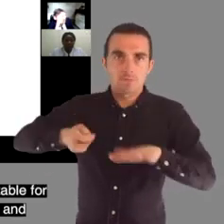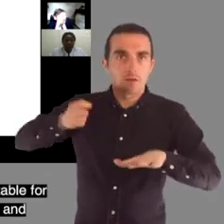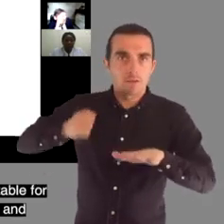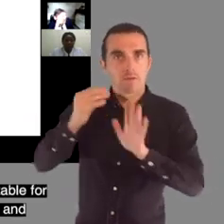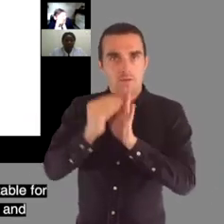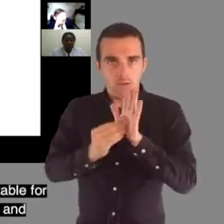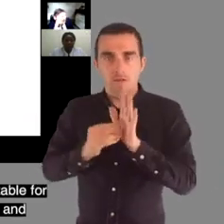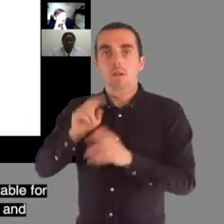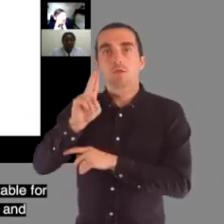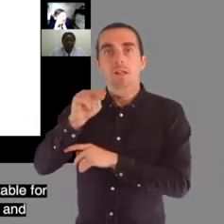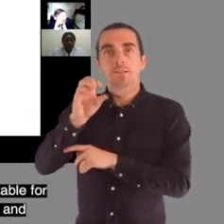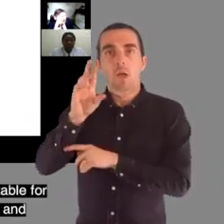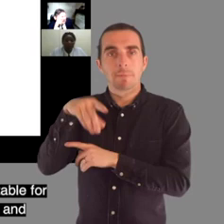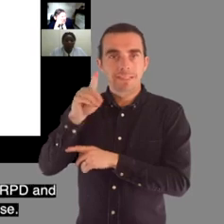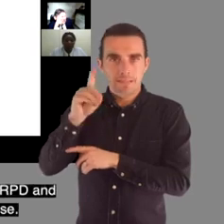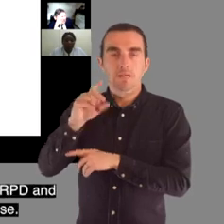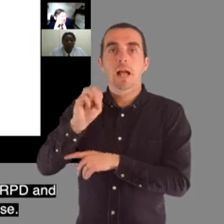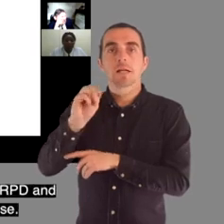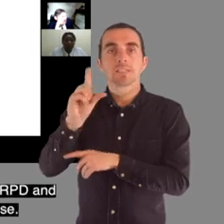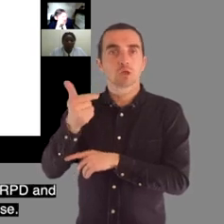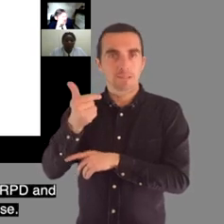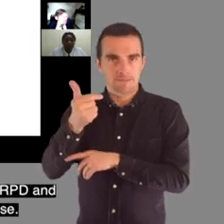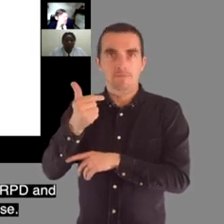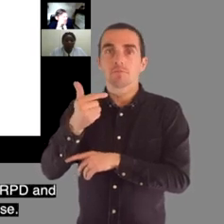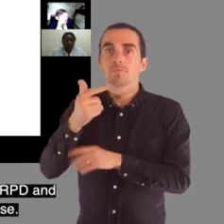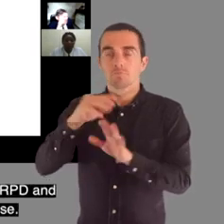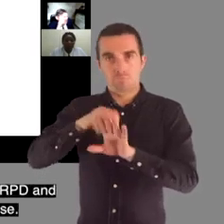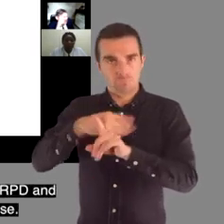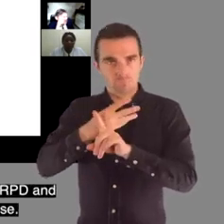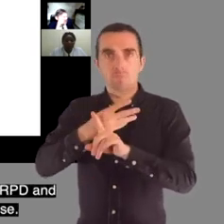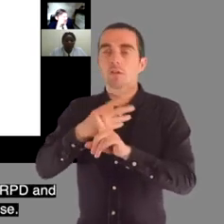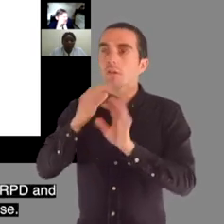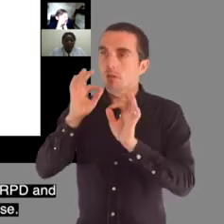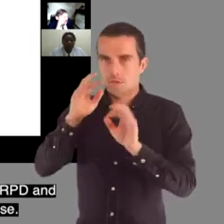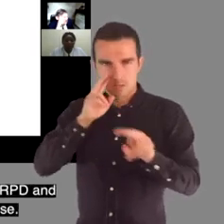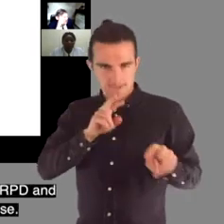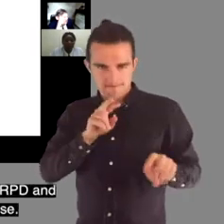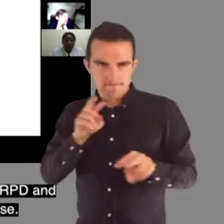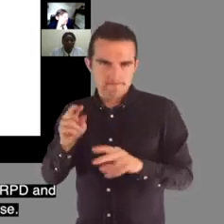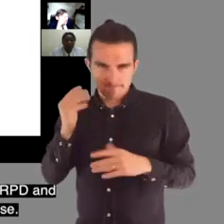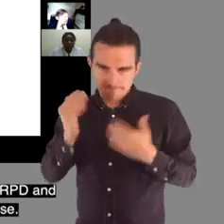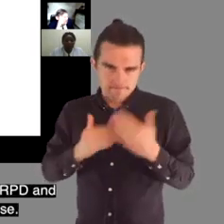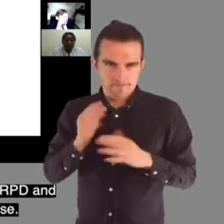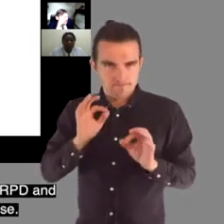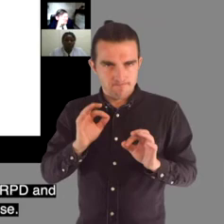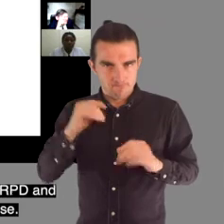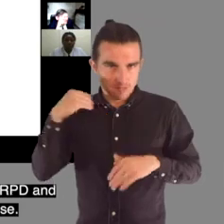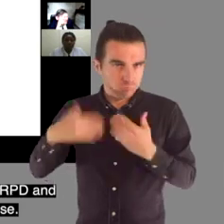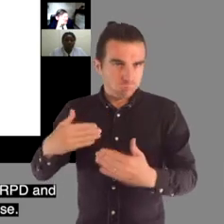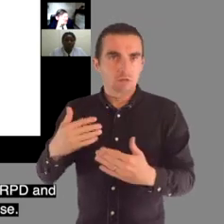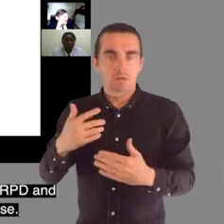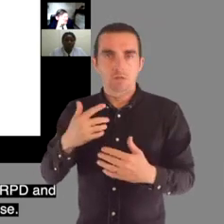for implementation of legislation and measures to implement the UNCRPD and the SDG and to monitor these.